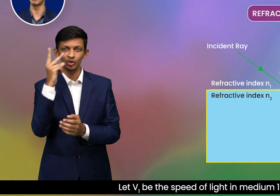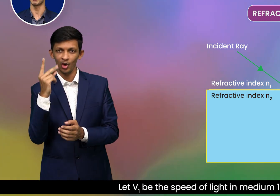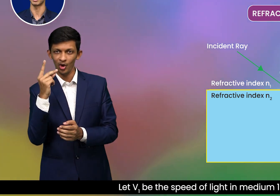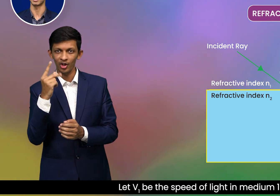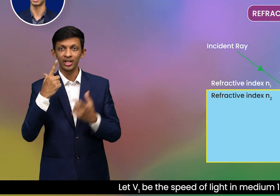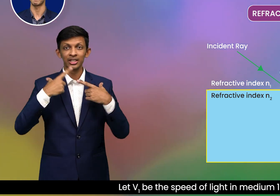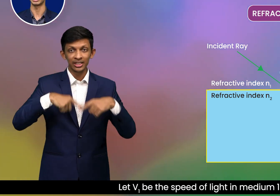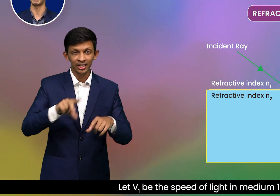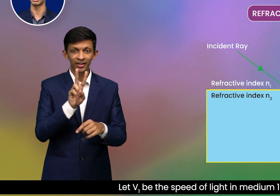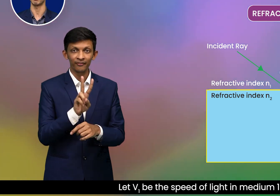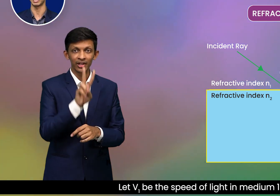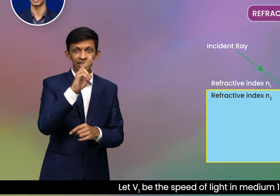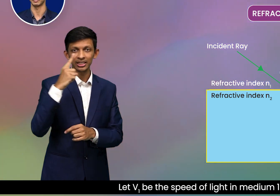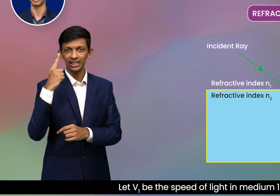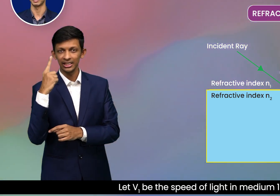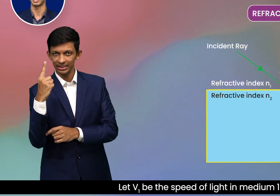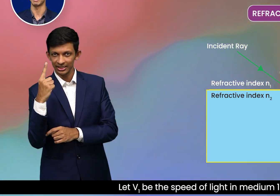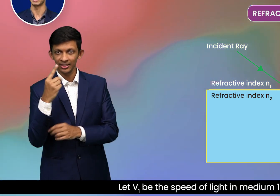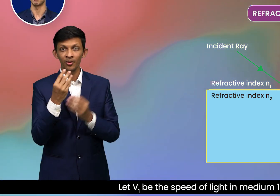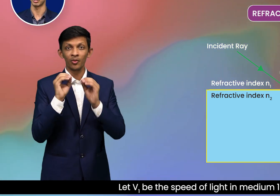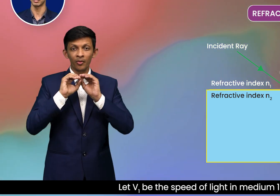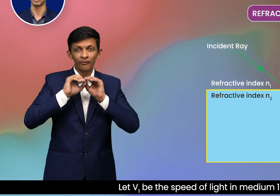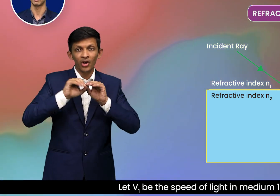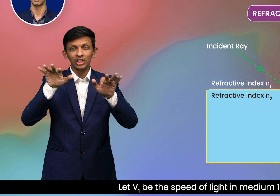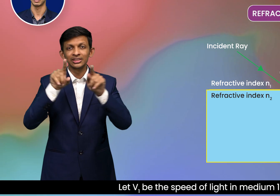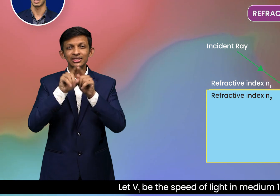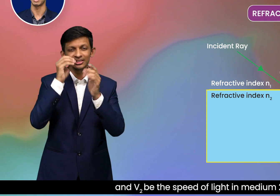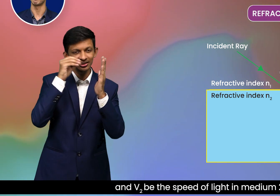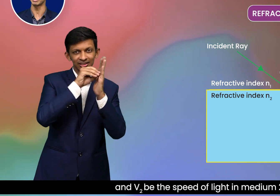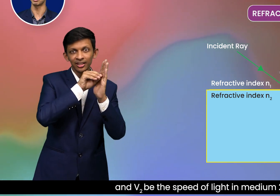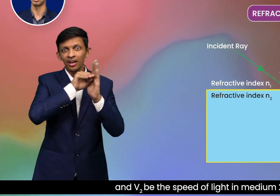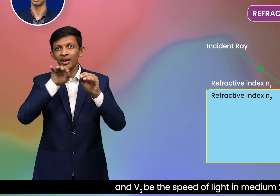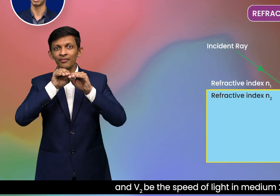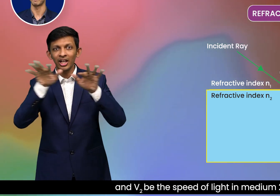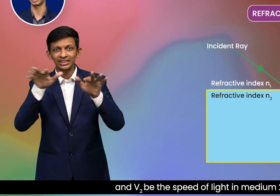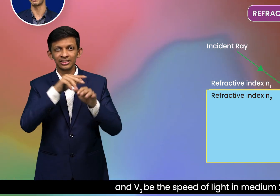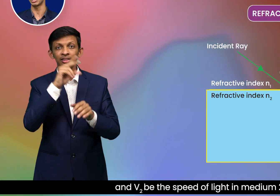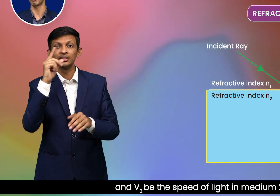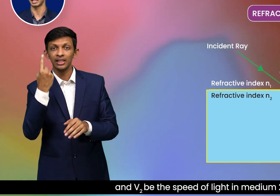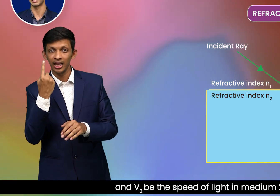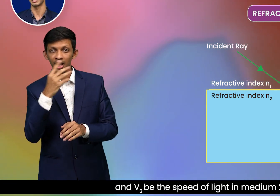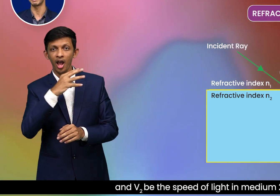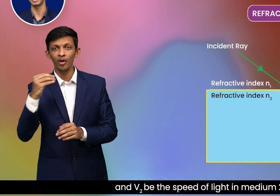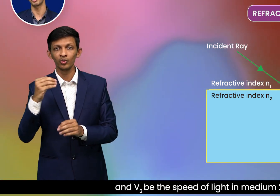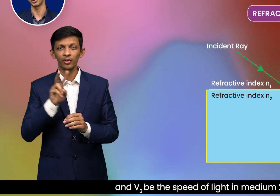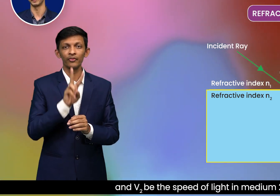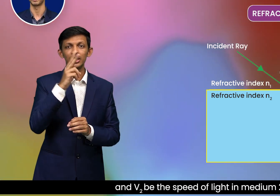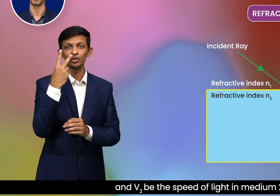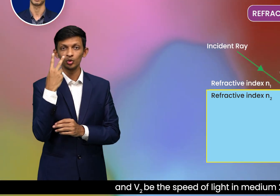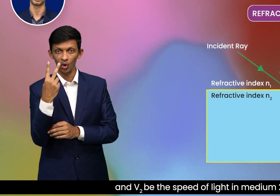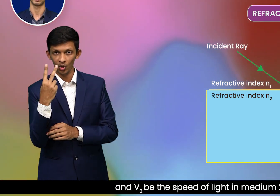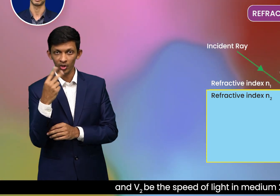Let V1 be the speed of light in medium 1 and V2 be the speed of light in medium